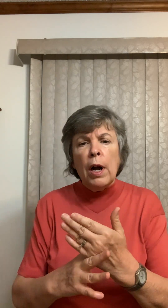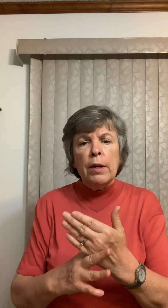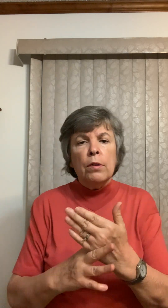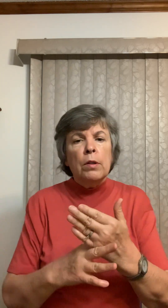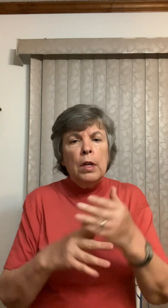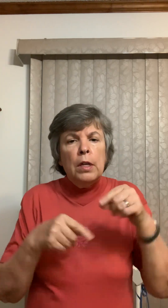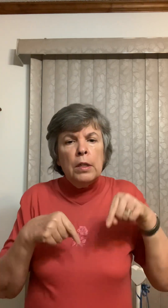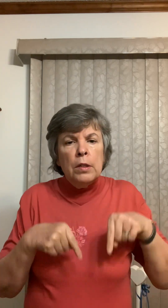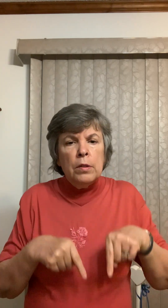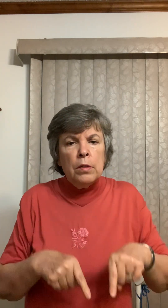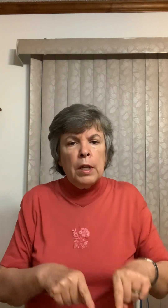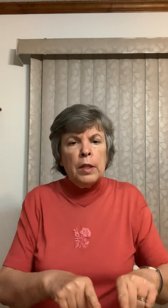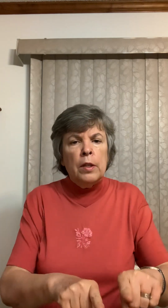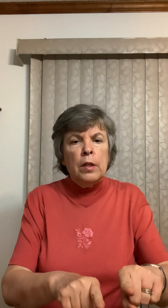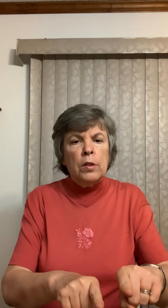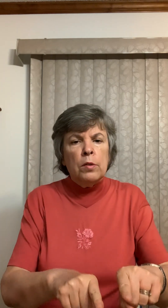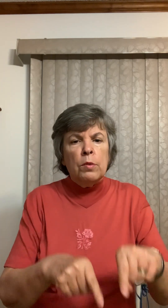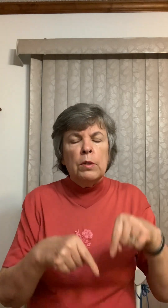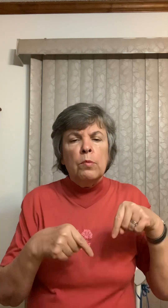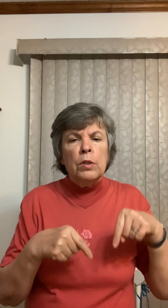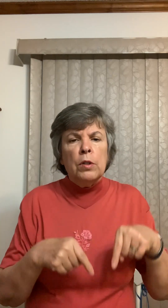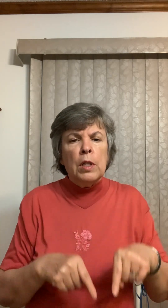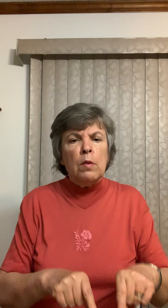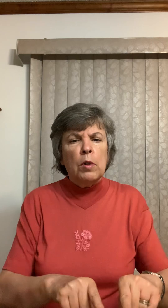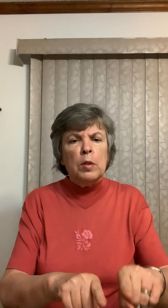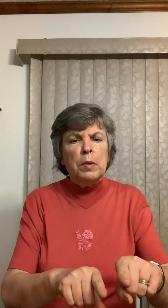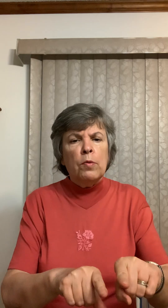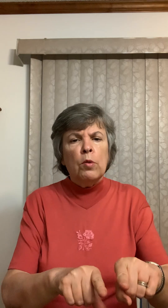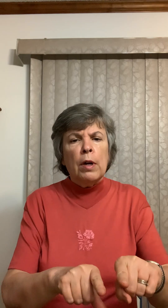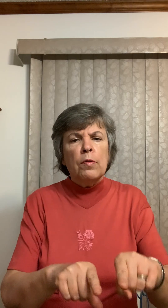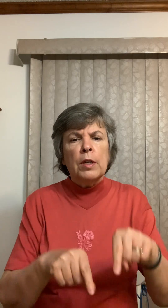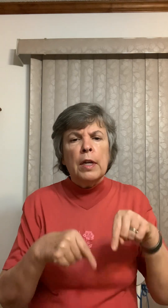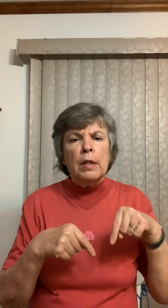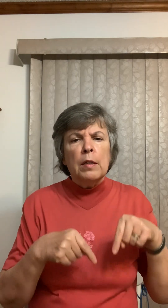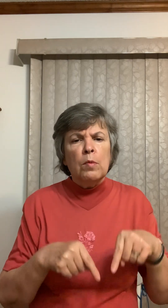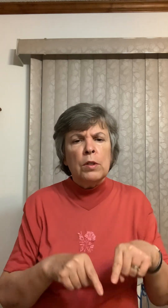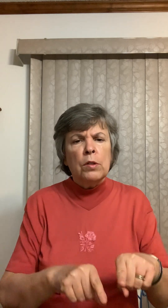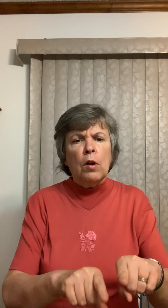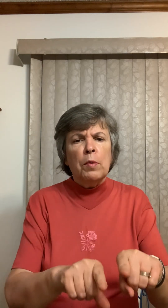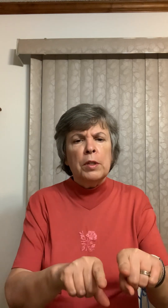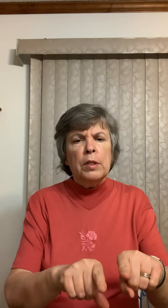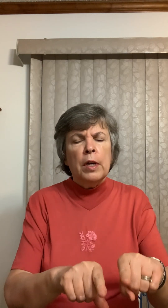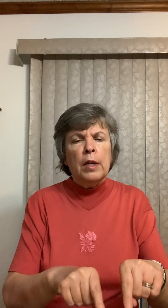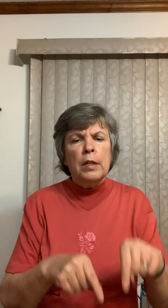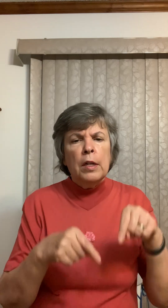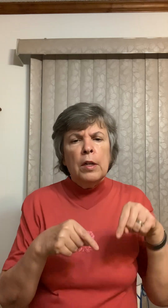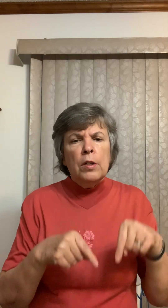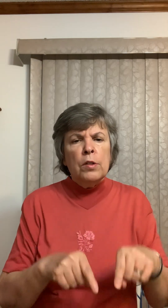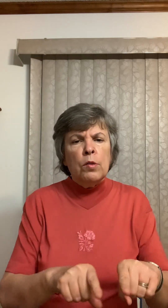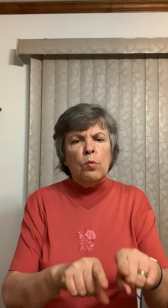while is like this. We saw that once before. I forget in what song we did that. So